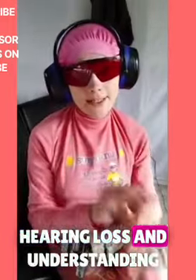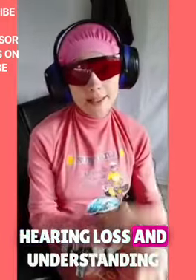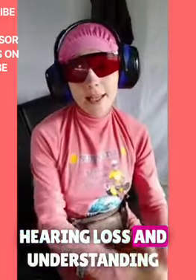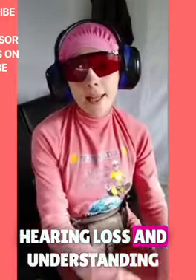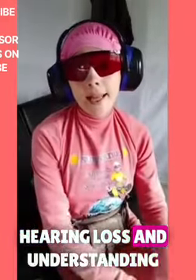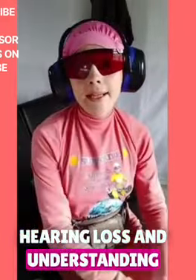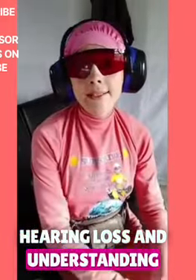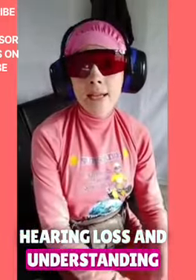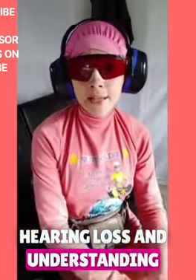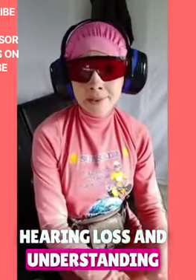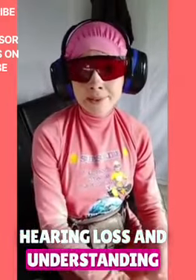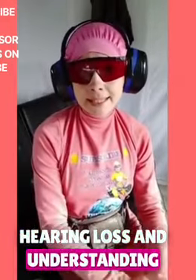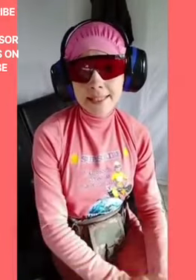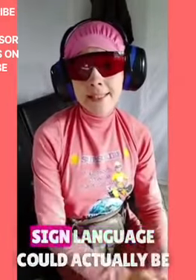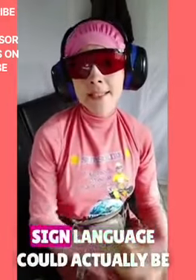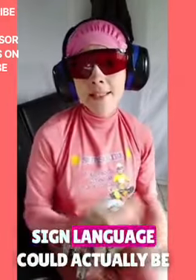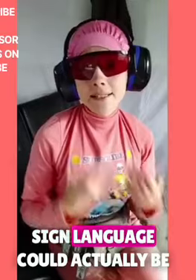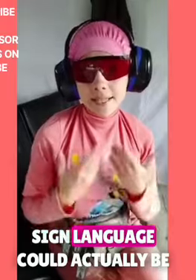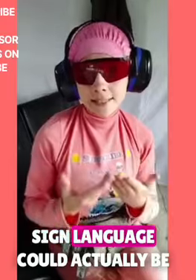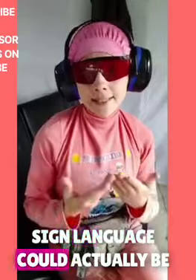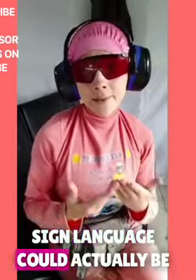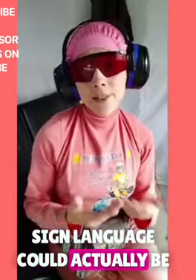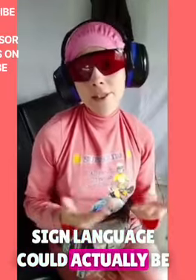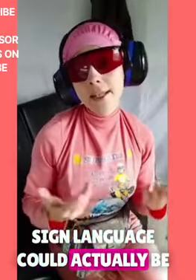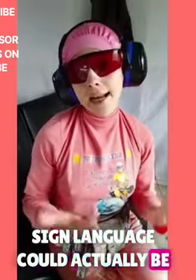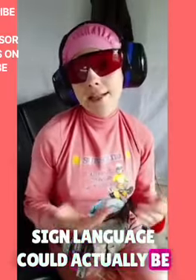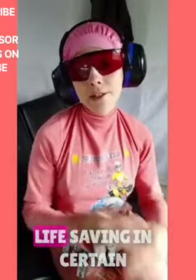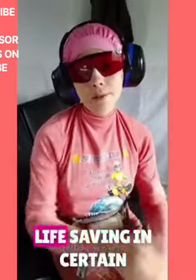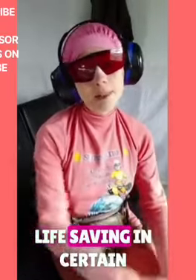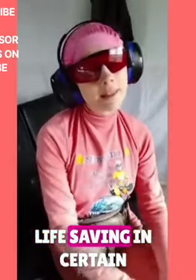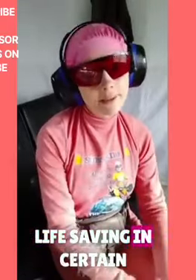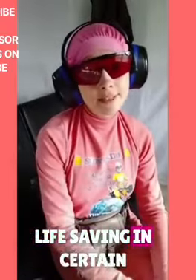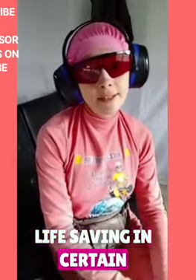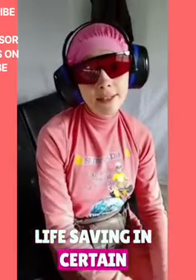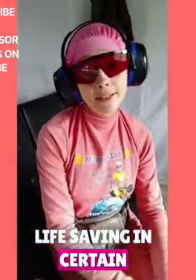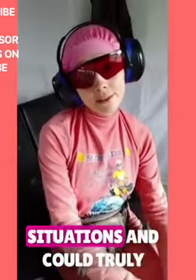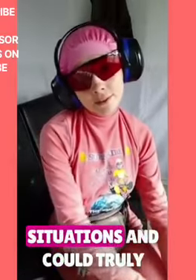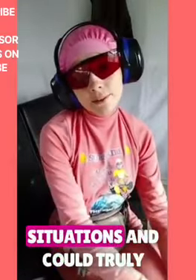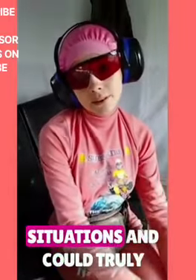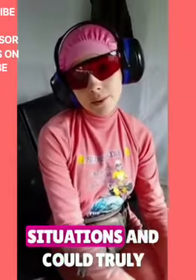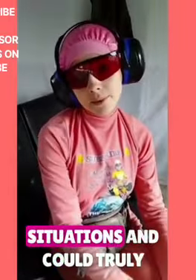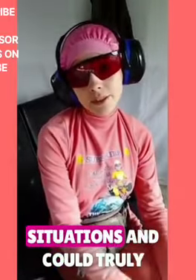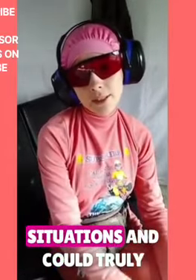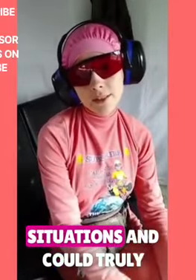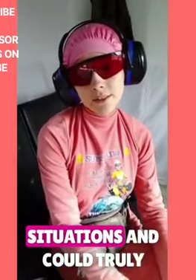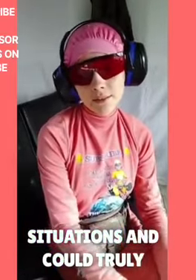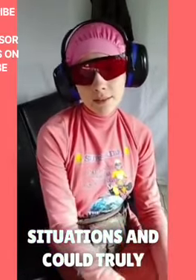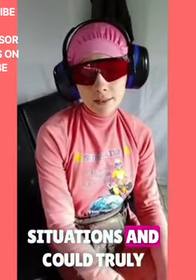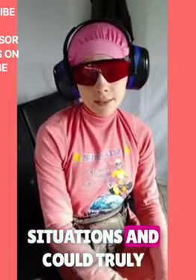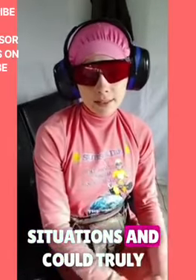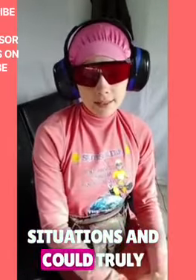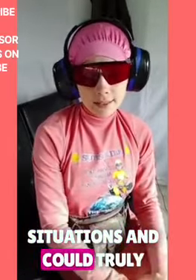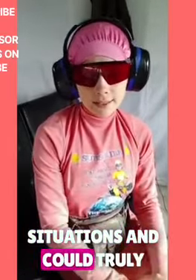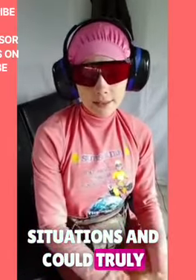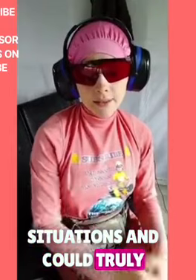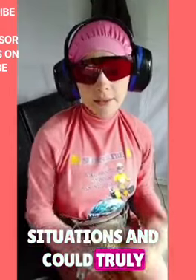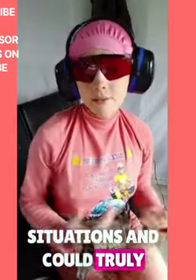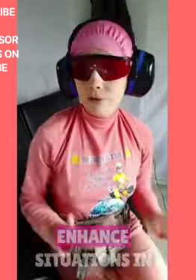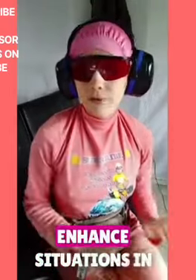and understanding sign language could actually be life-saving in certain situations and could truly